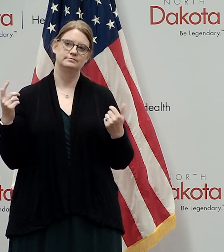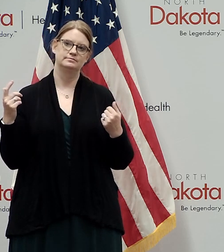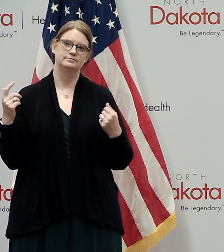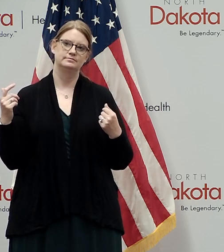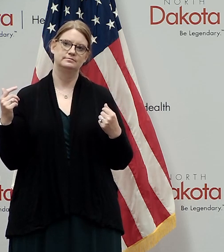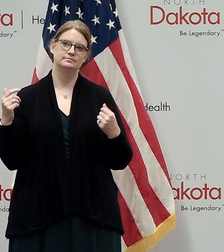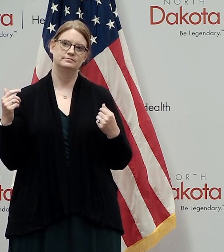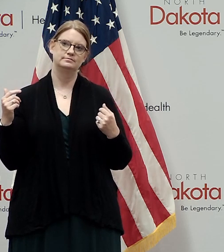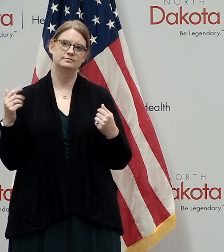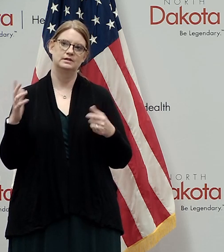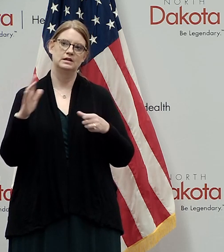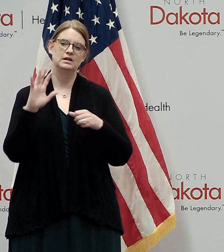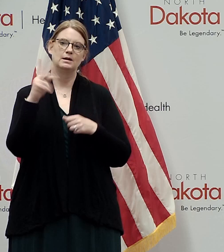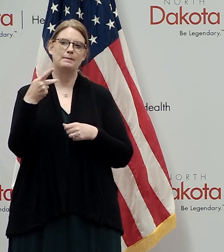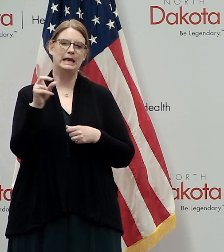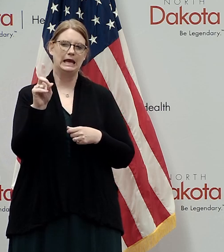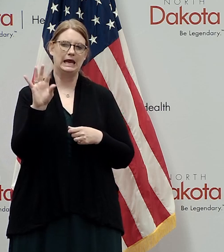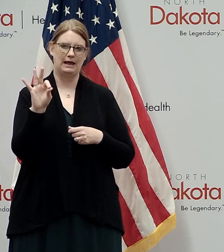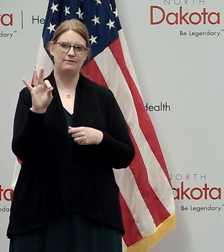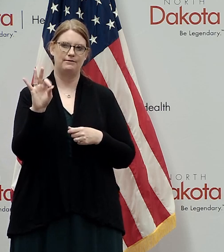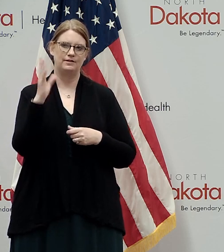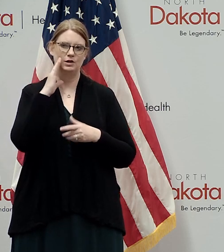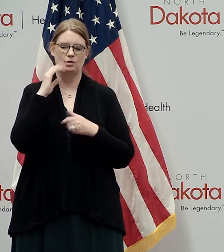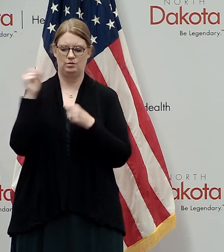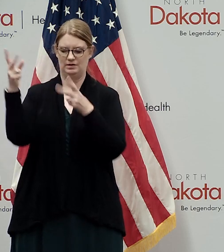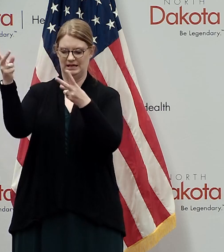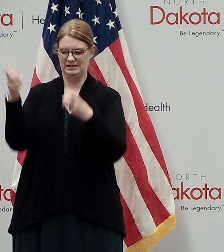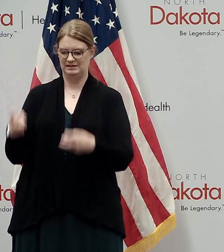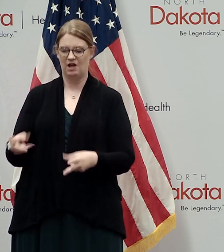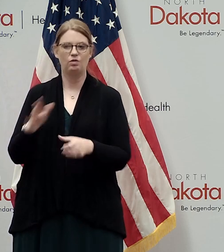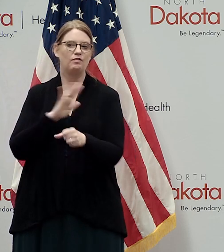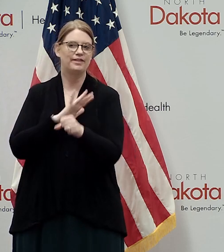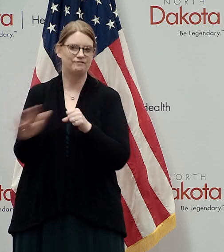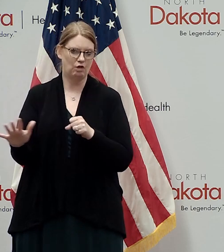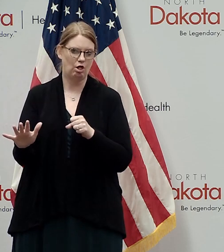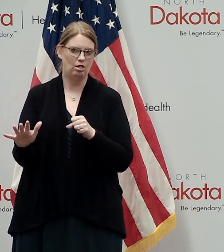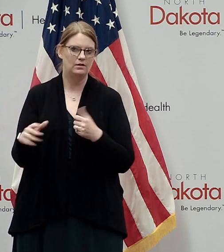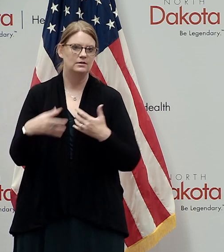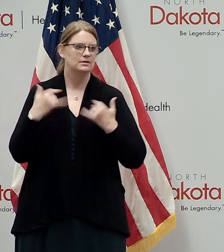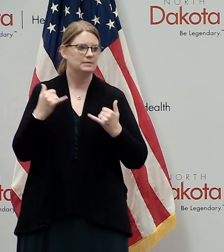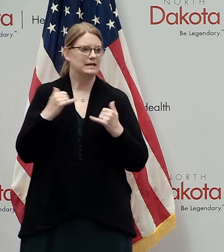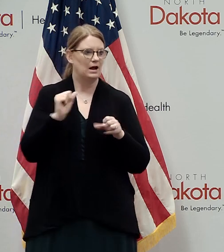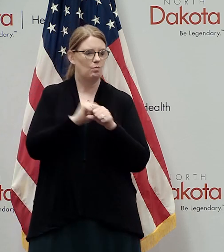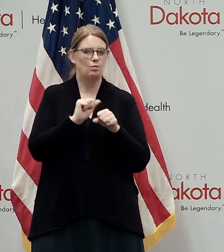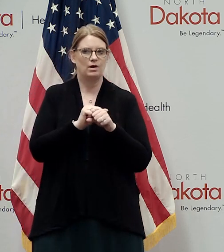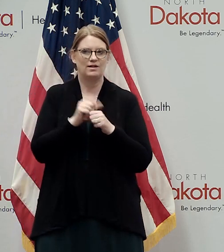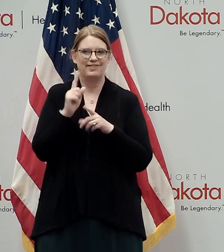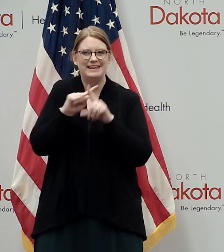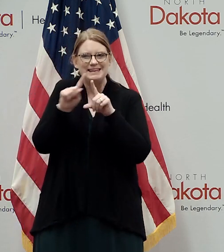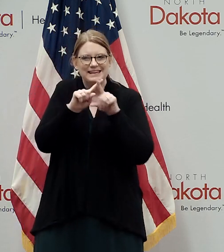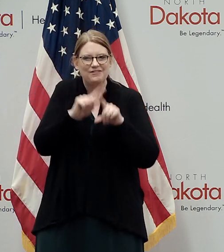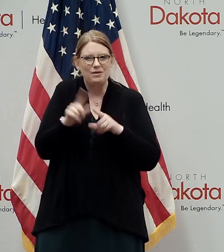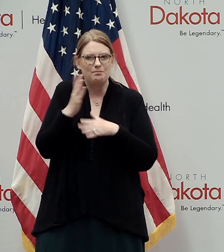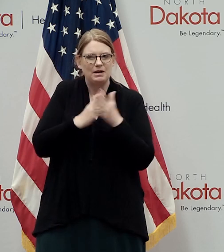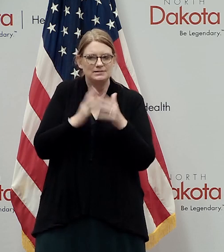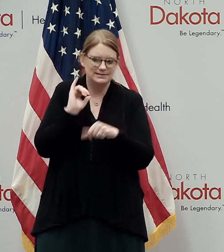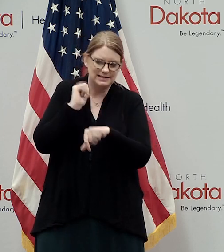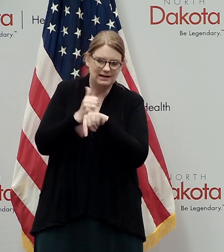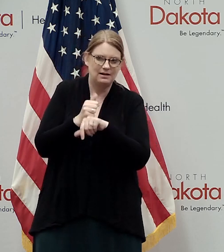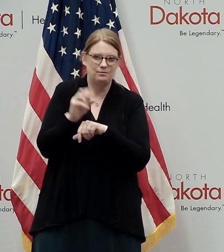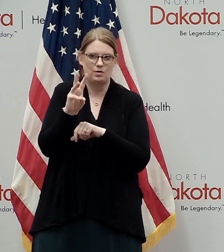a PDF form where you can download it in its entirety as well. But right now we're working on the different components and staging that on our